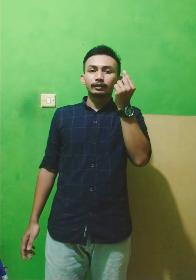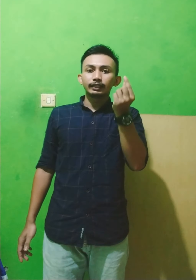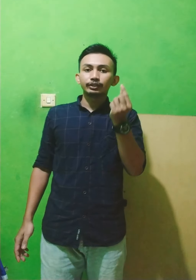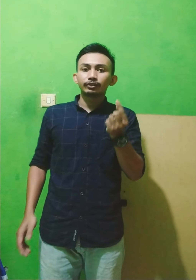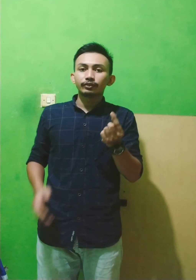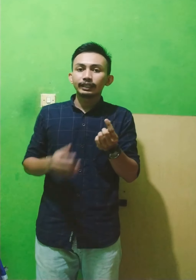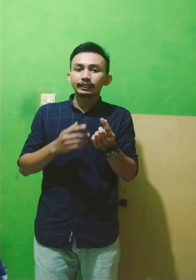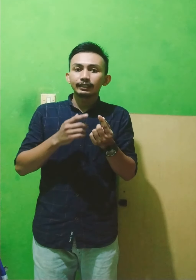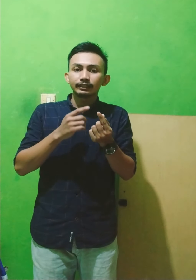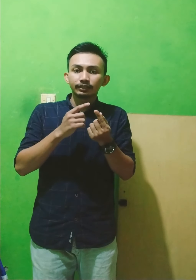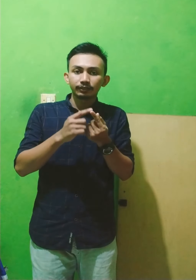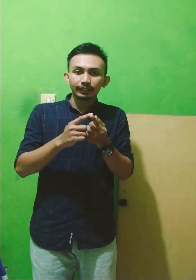that you reiterate